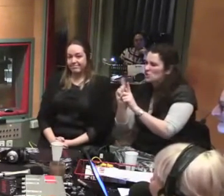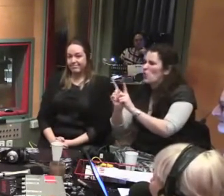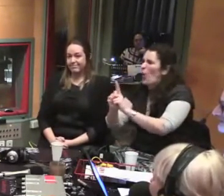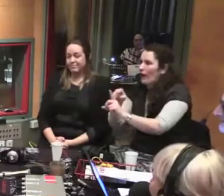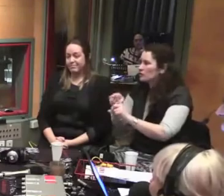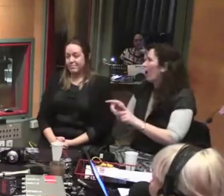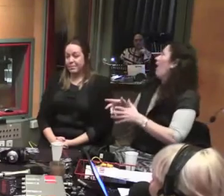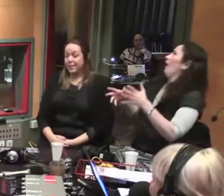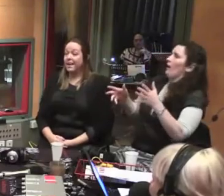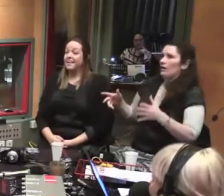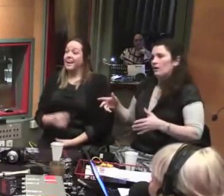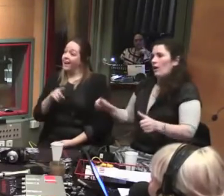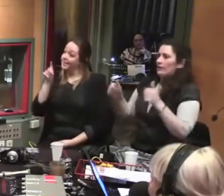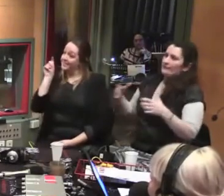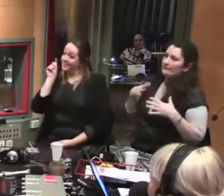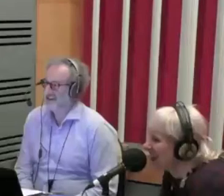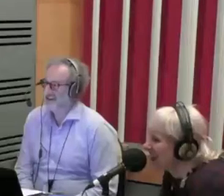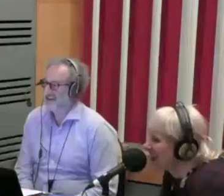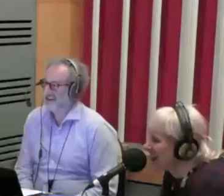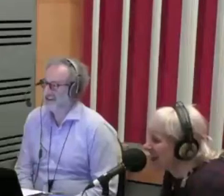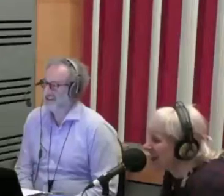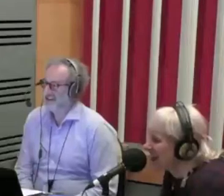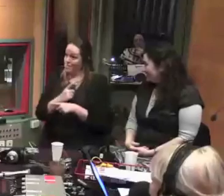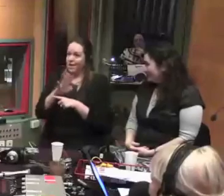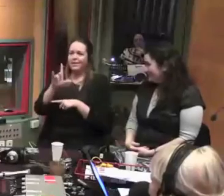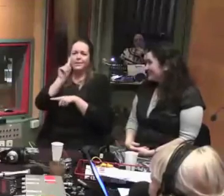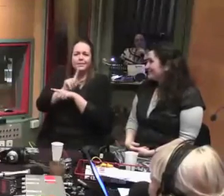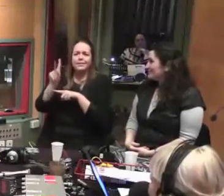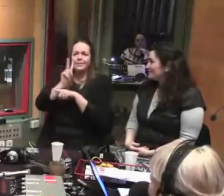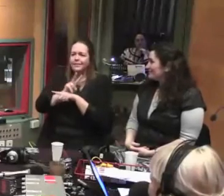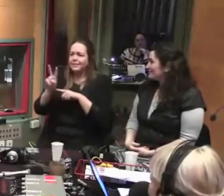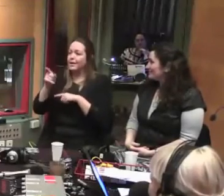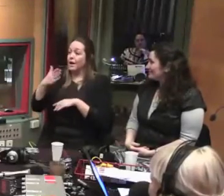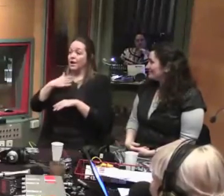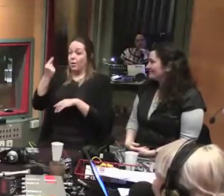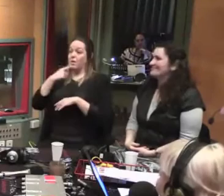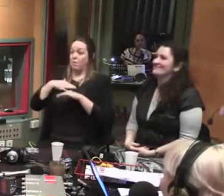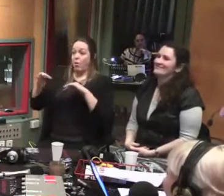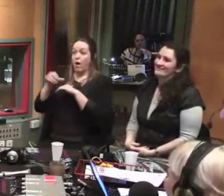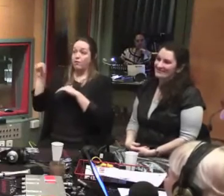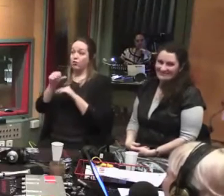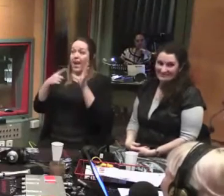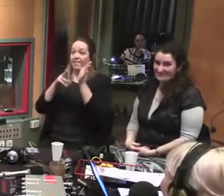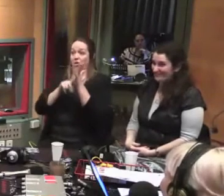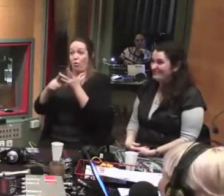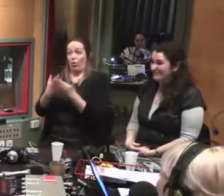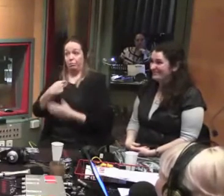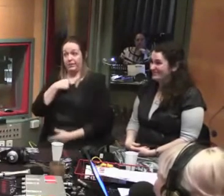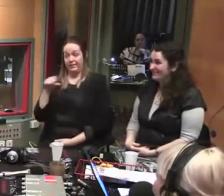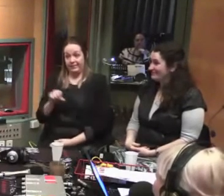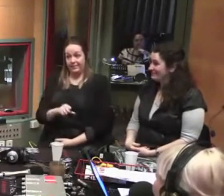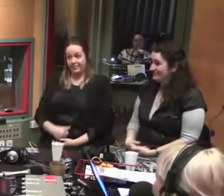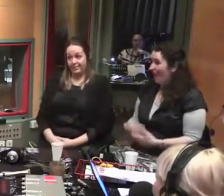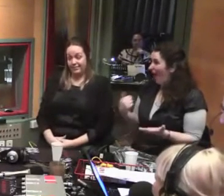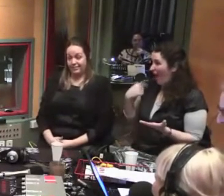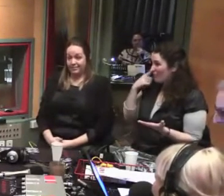It's funny you should say that, but someone suggested on radio a week or two ago that she probably should have taken out an AVO on me. I reckon she would have been on the cusp